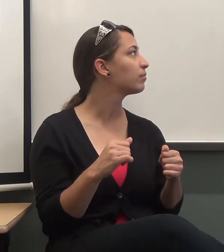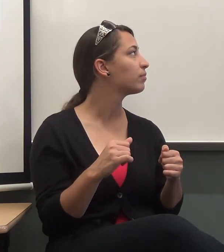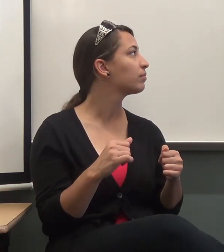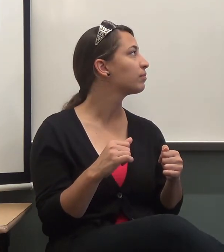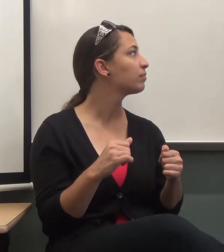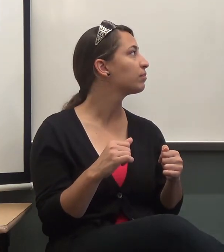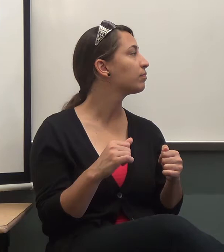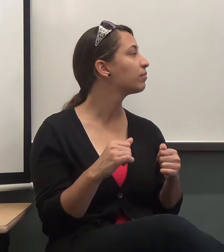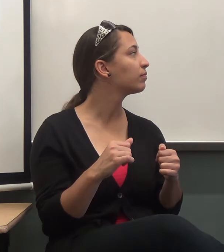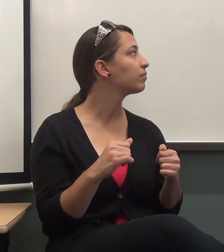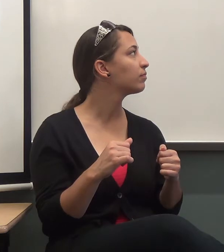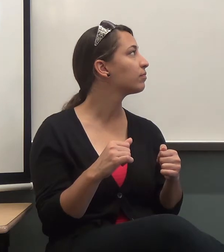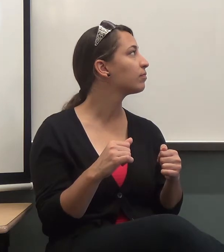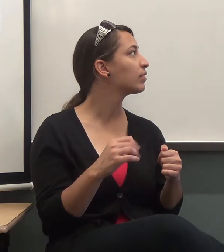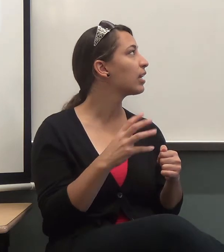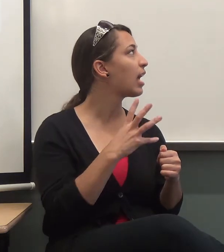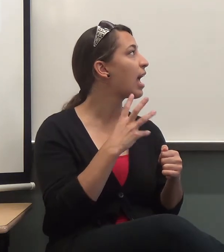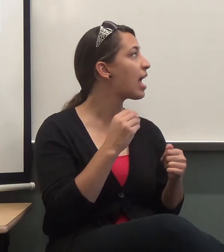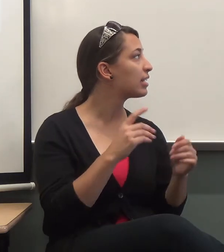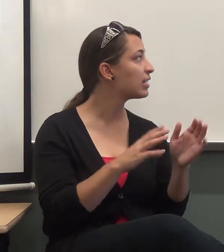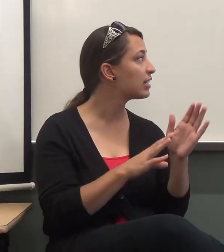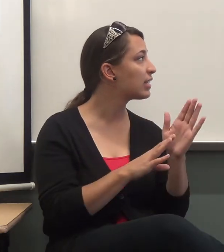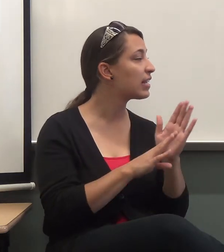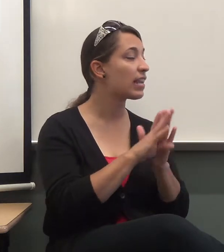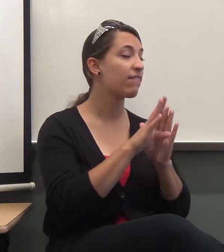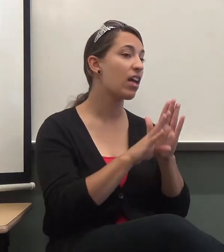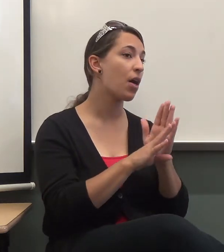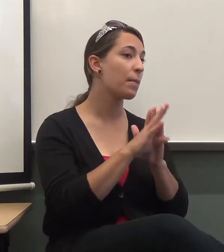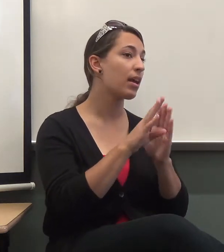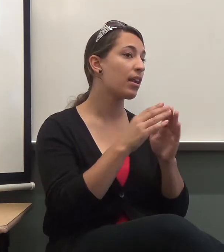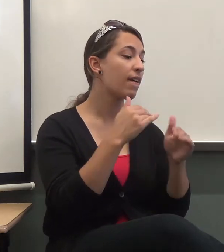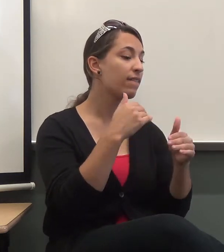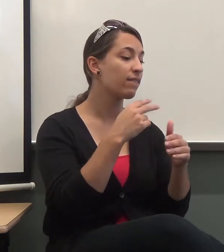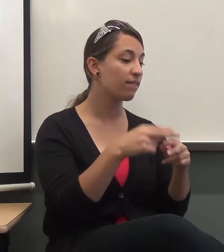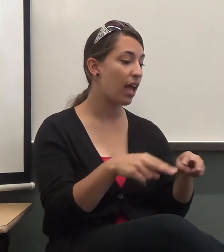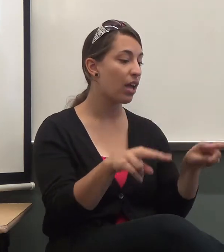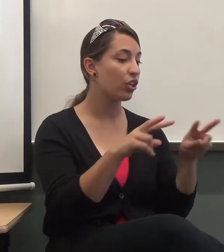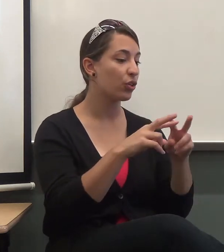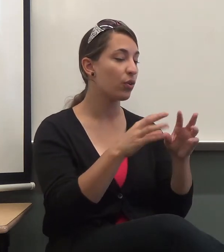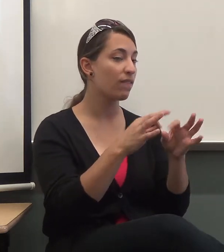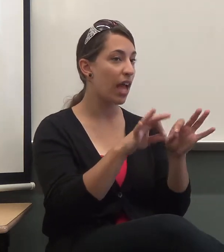Okay? And the development of value has to do with our object and our phrases.